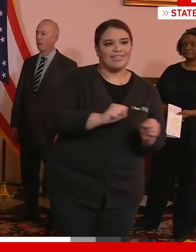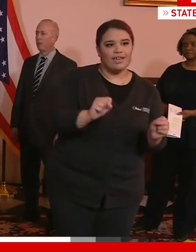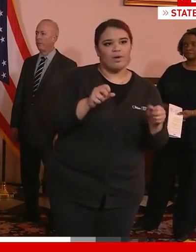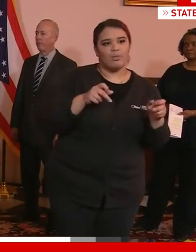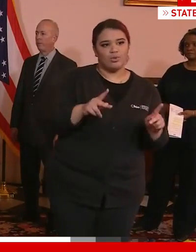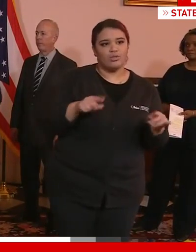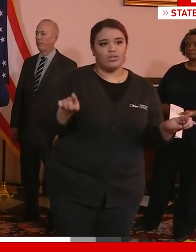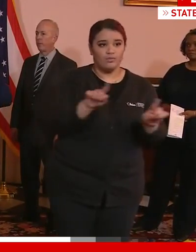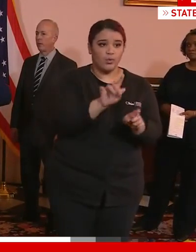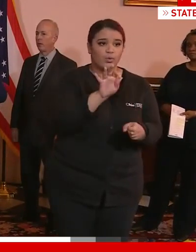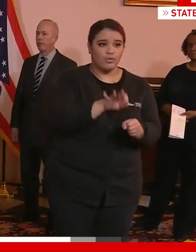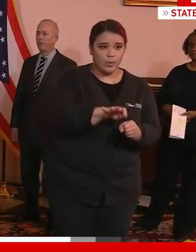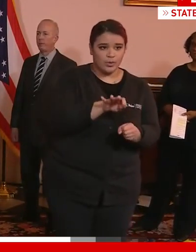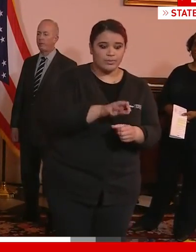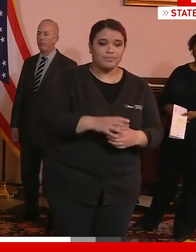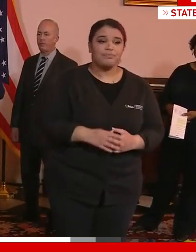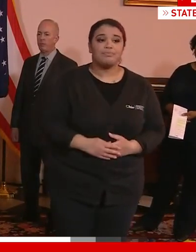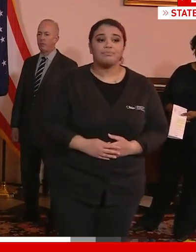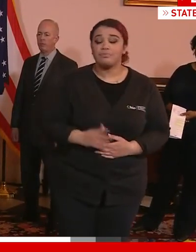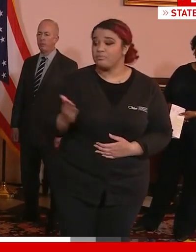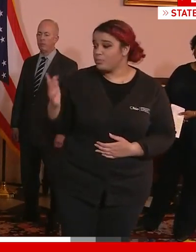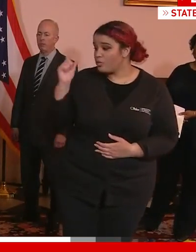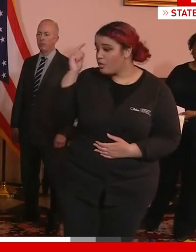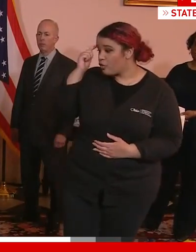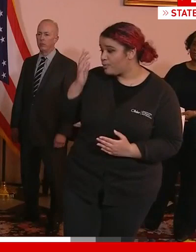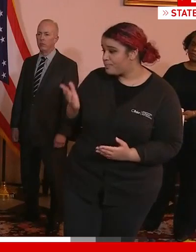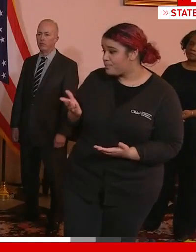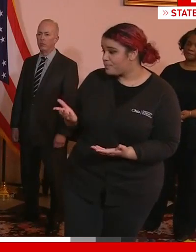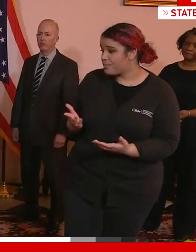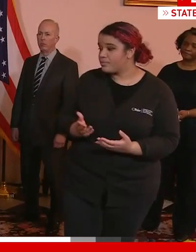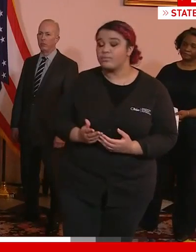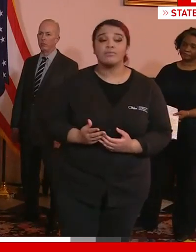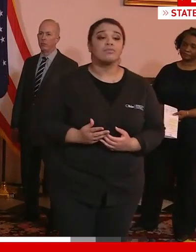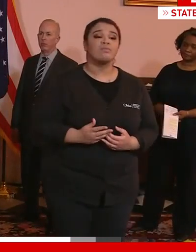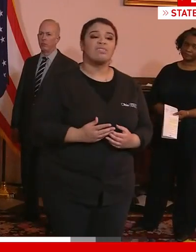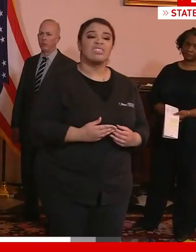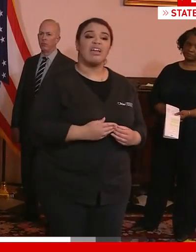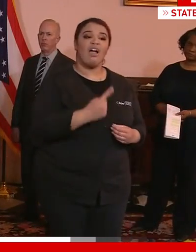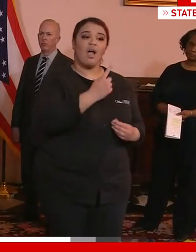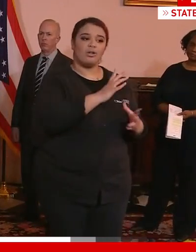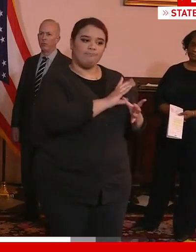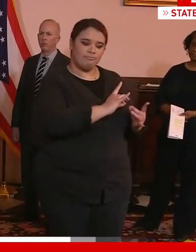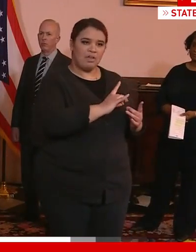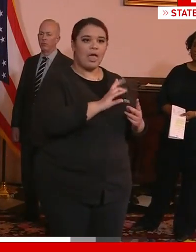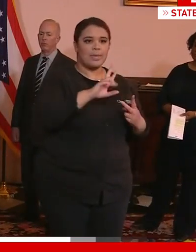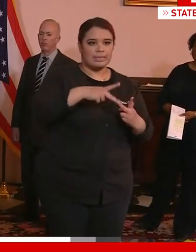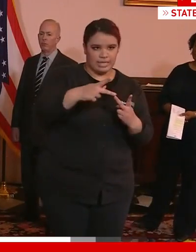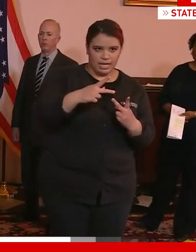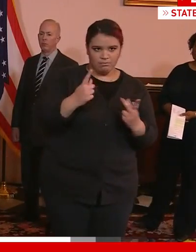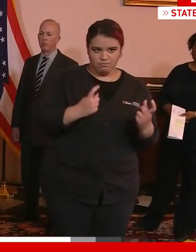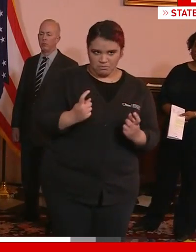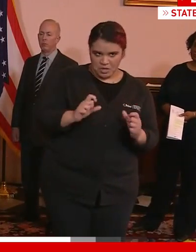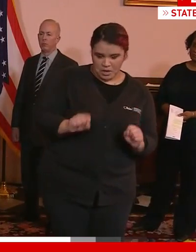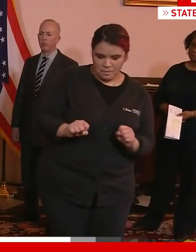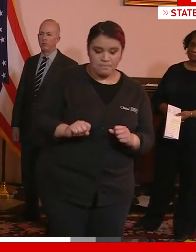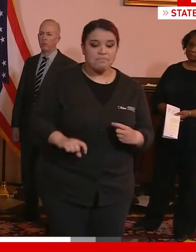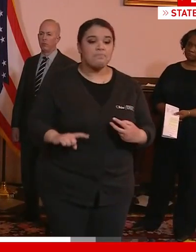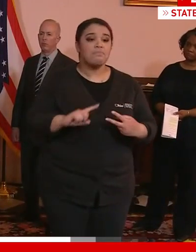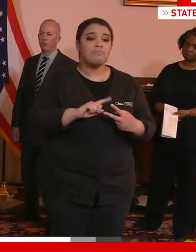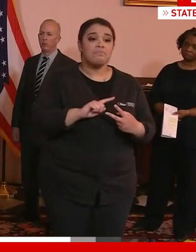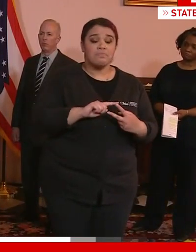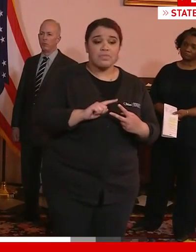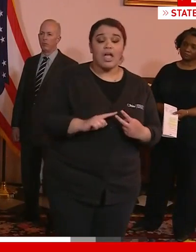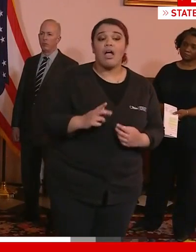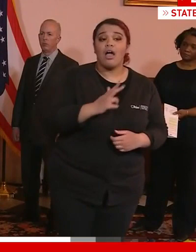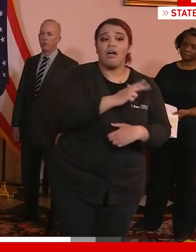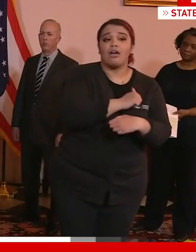Thank you, Governor. Before we get to questions, one more comment in regard to hospitals. Hospitals have